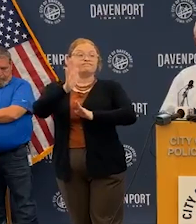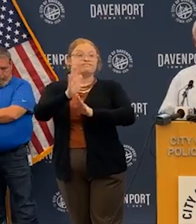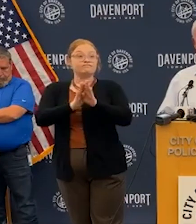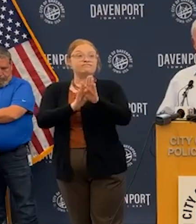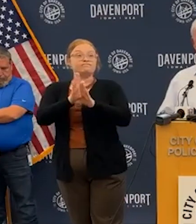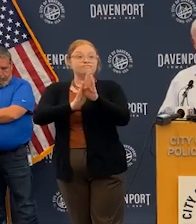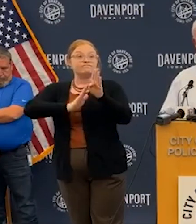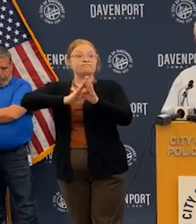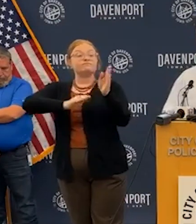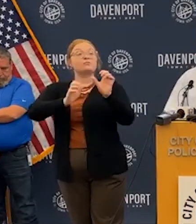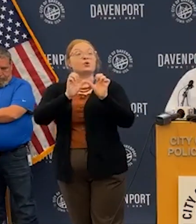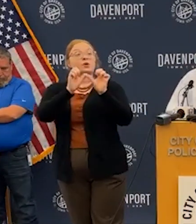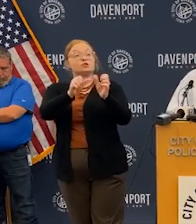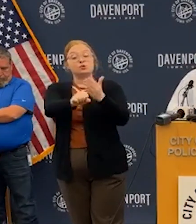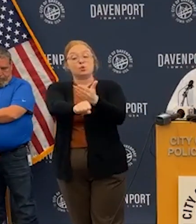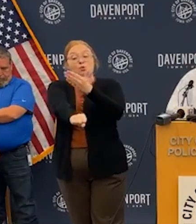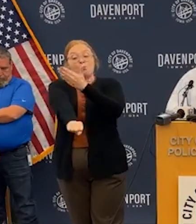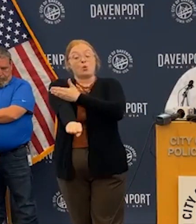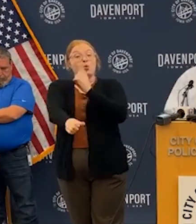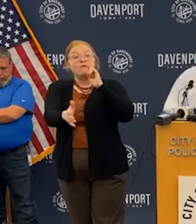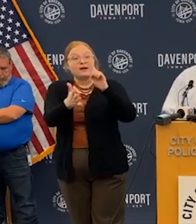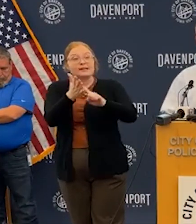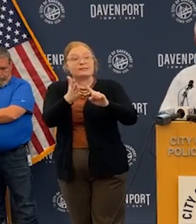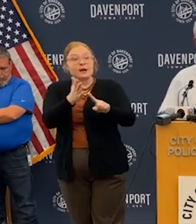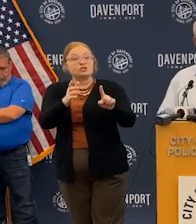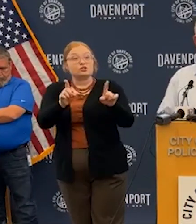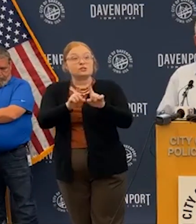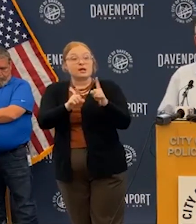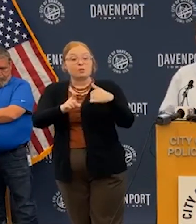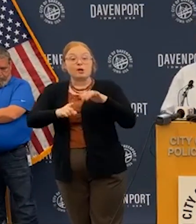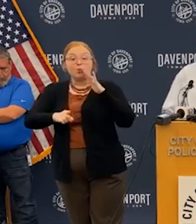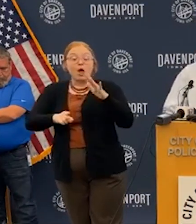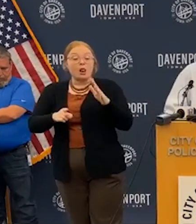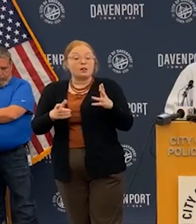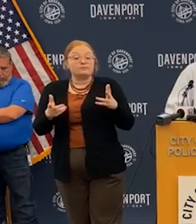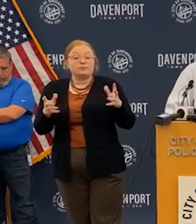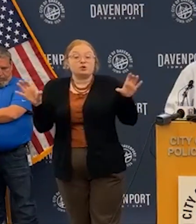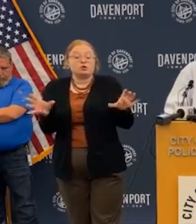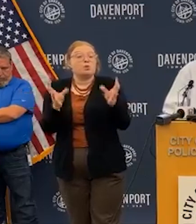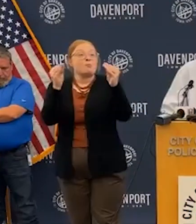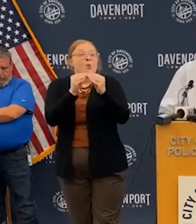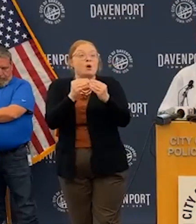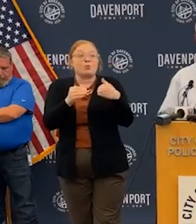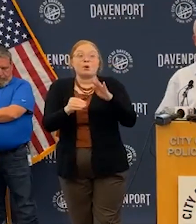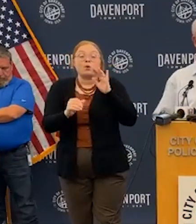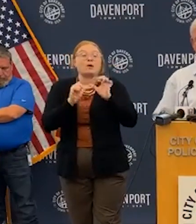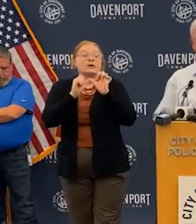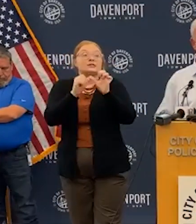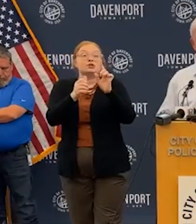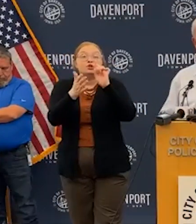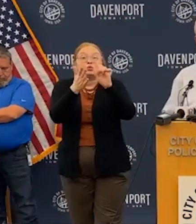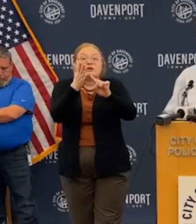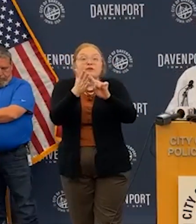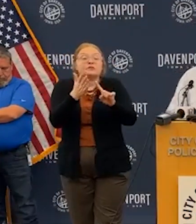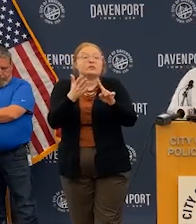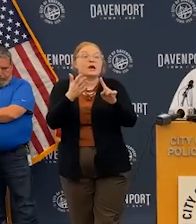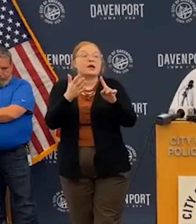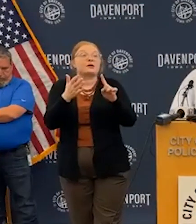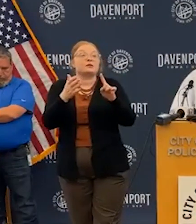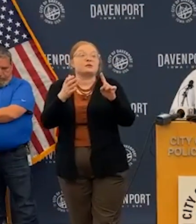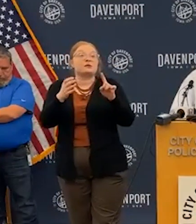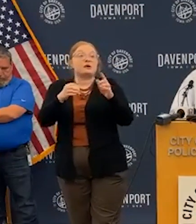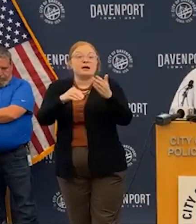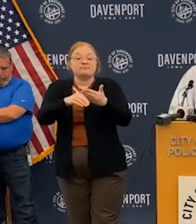at things to do. I can only and we will look at going forward. I can only tell you that. And we review these things